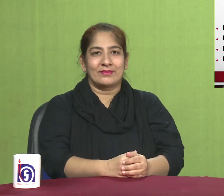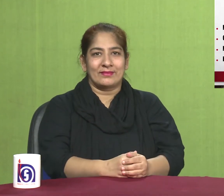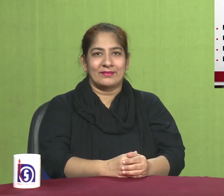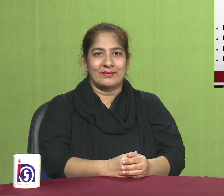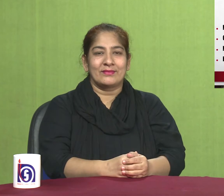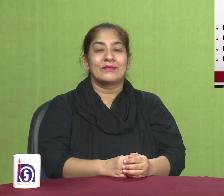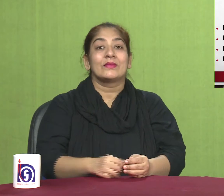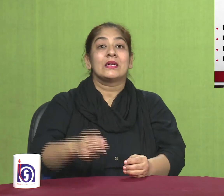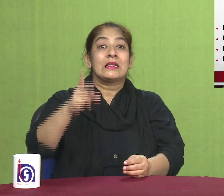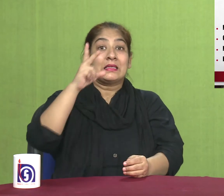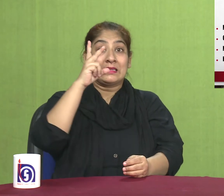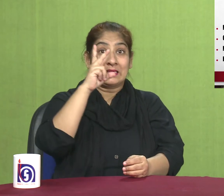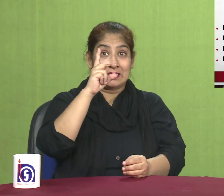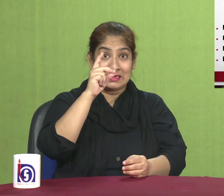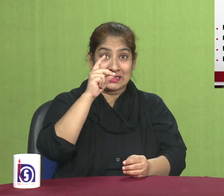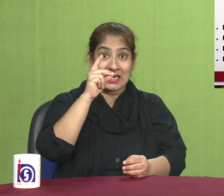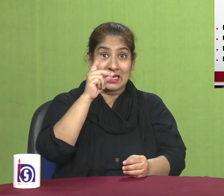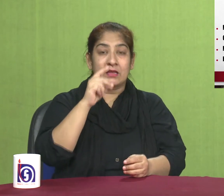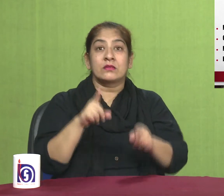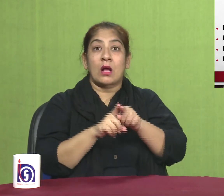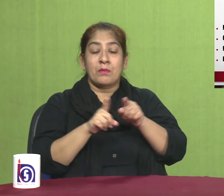In this, no charge on fixed assets